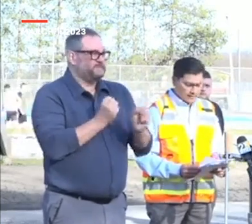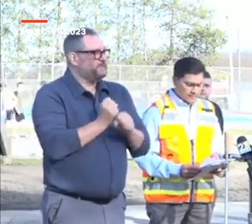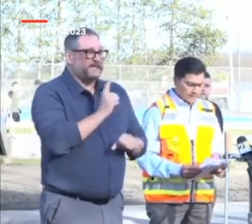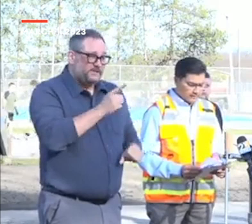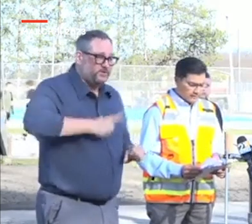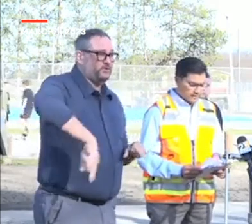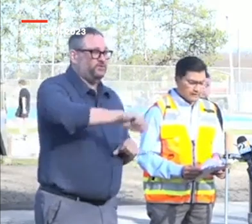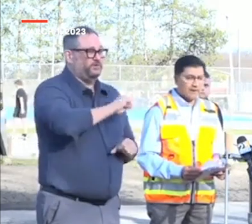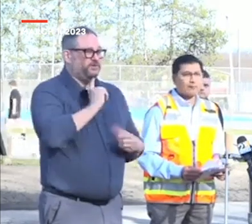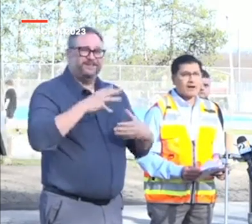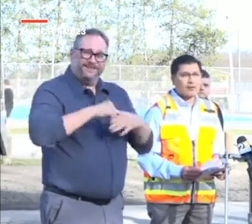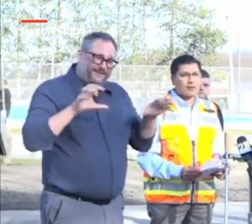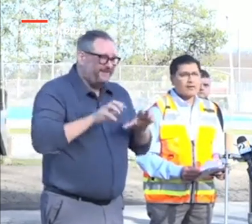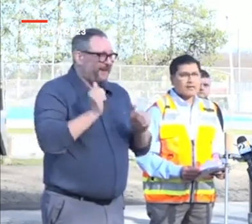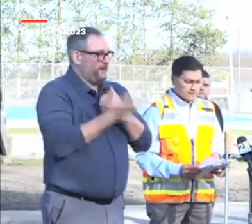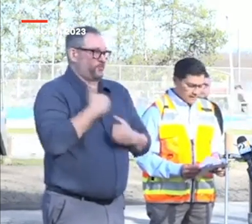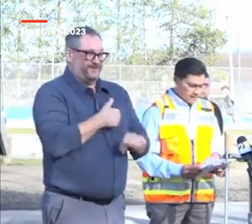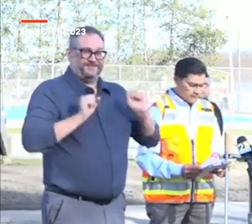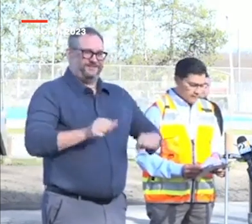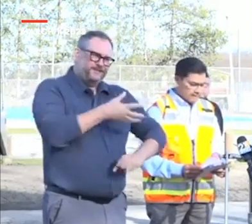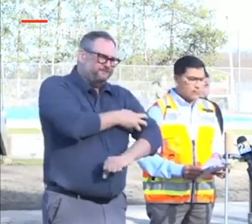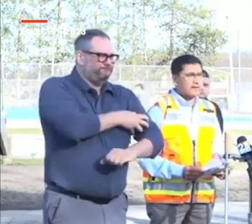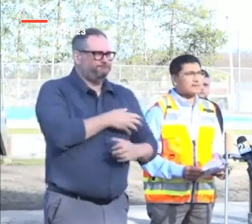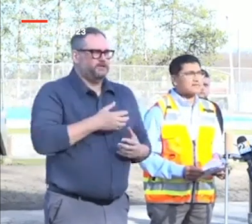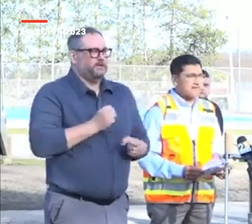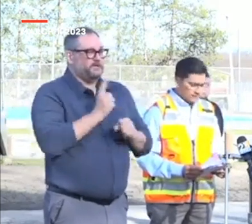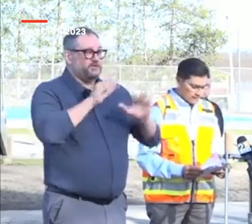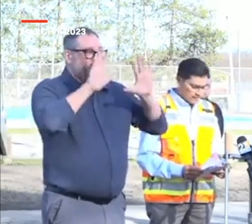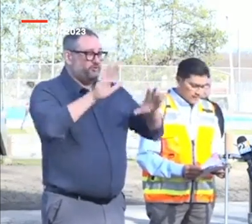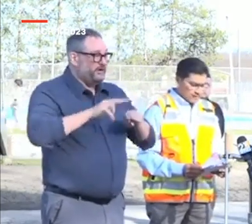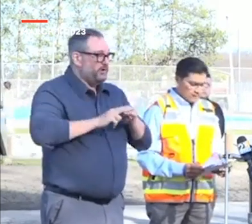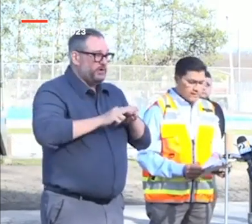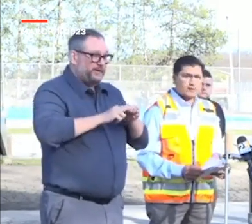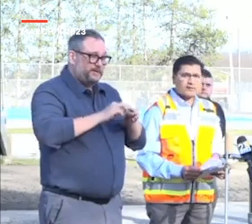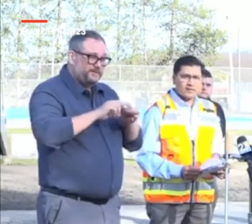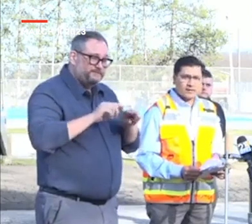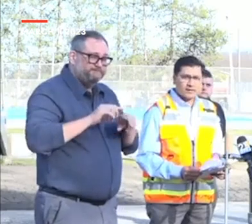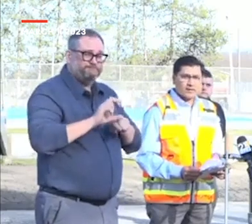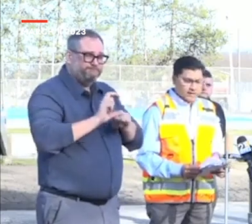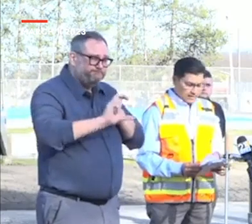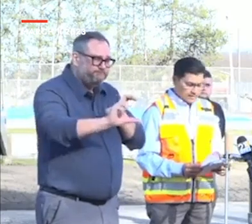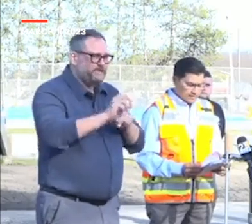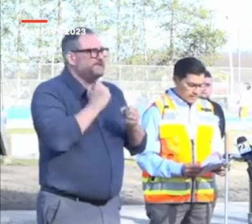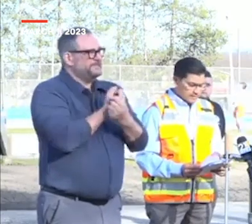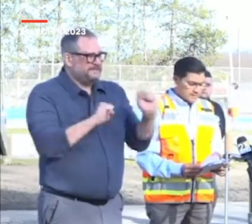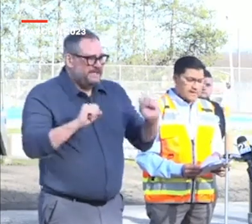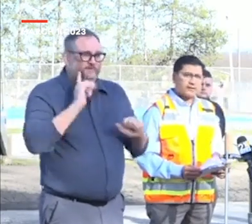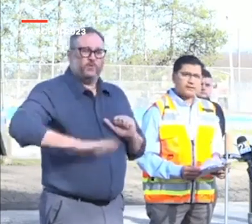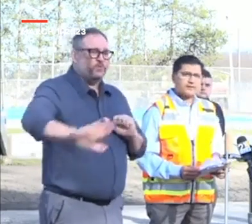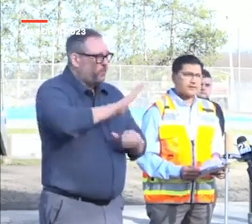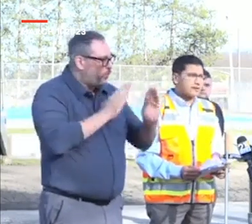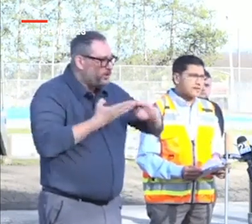we are doing everything in our power to make freight rail safer for your community and communities